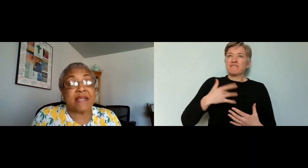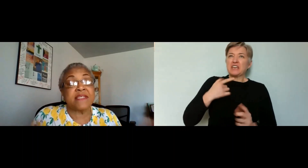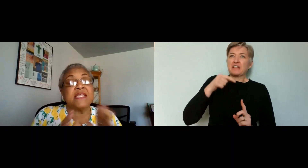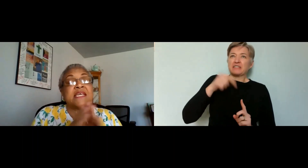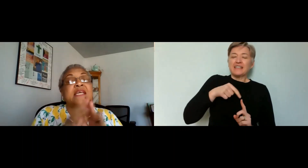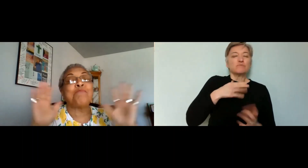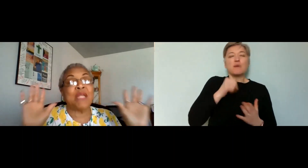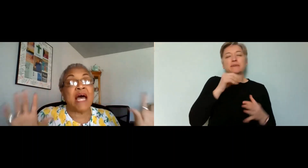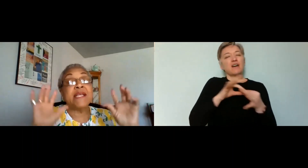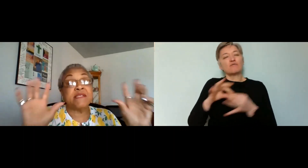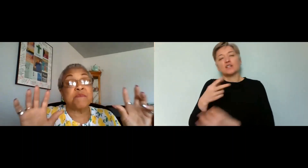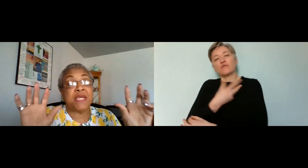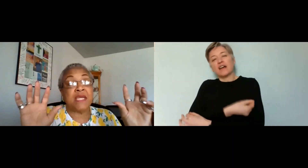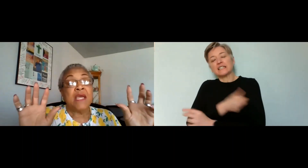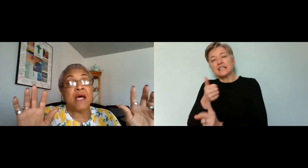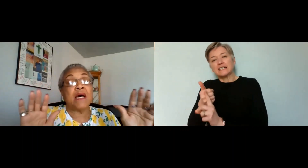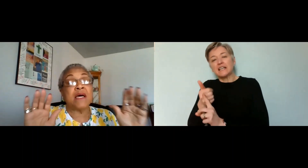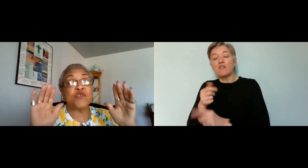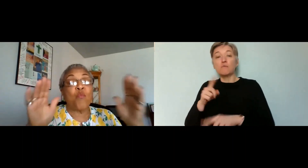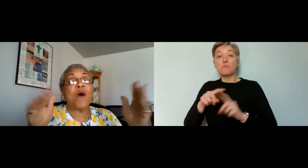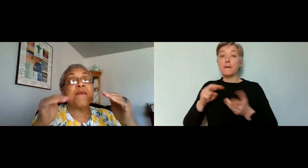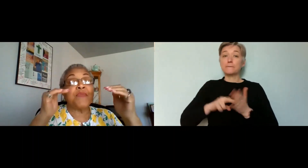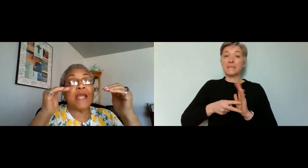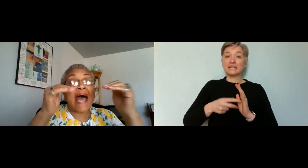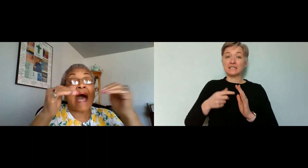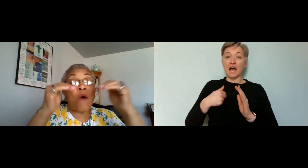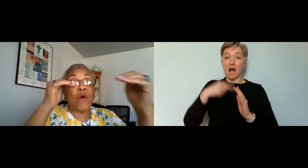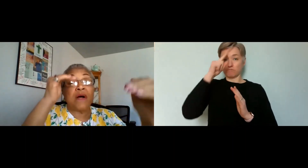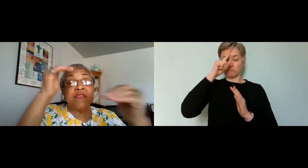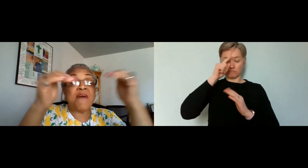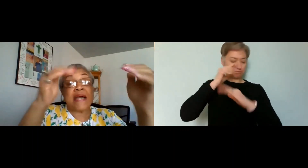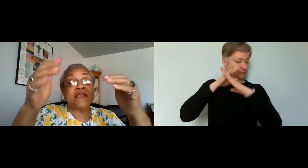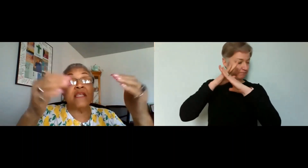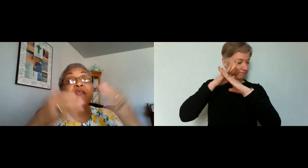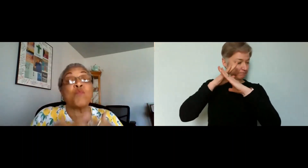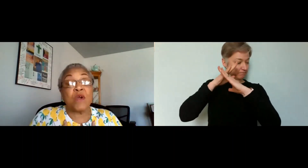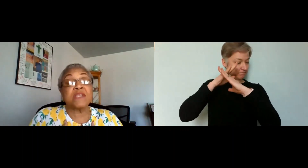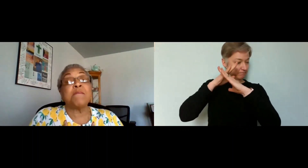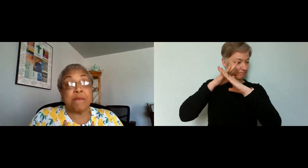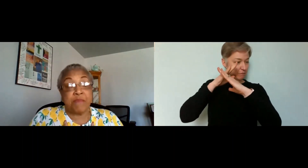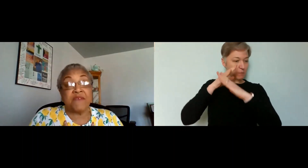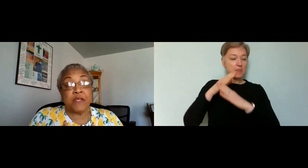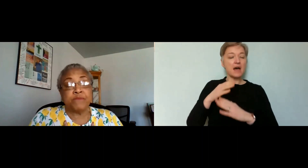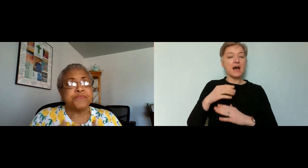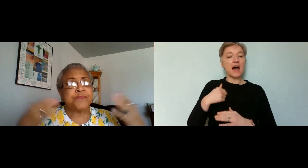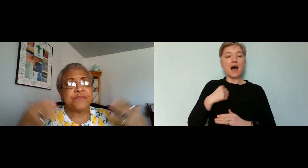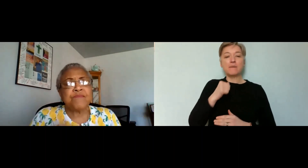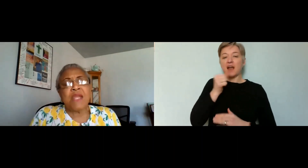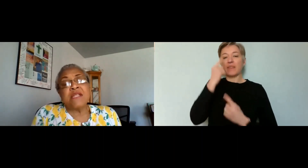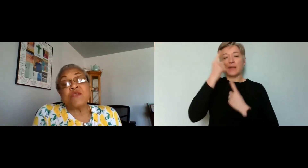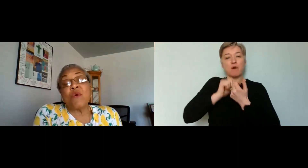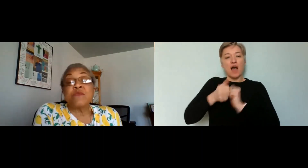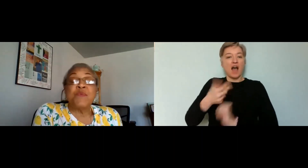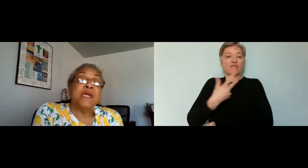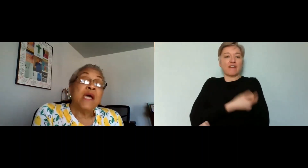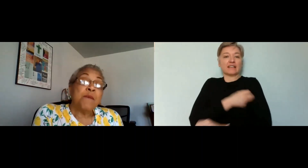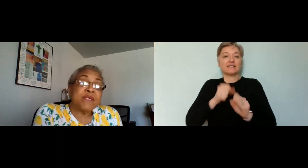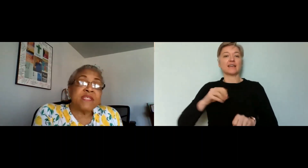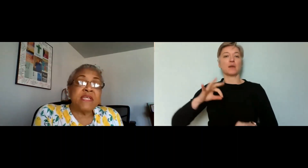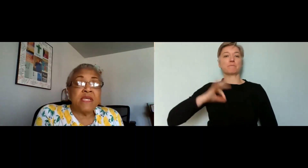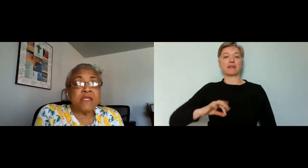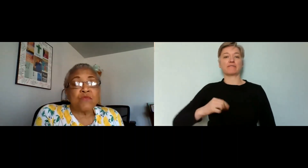with the vaccine, then it blinds me to how the vaccine could work to my benefit. And so as